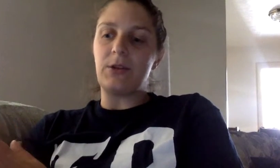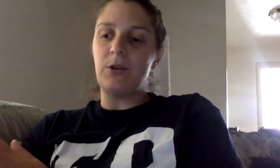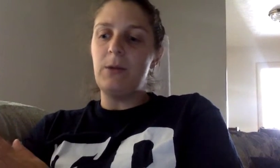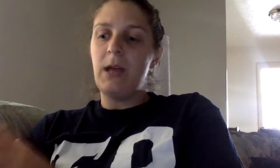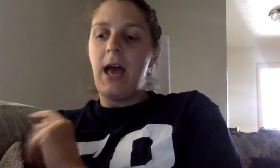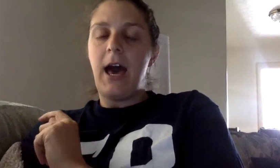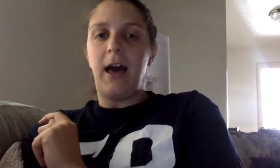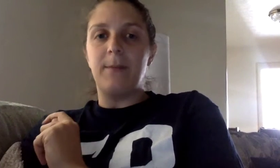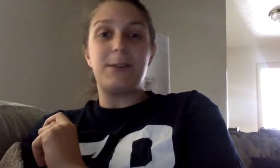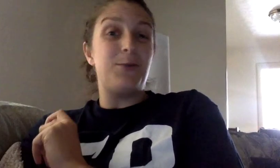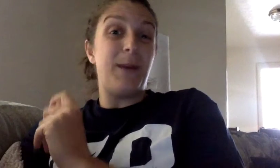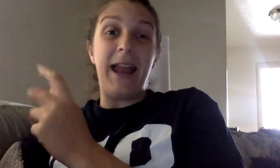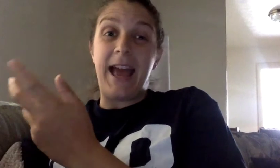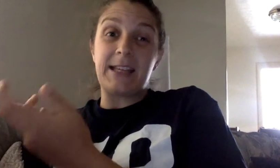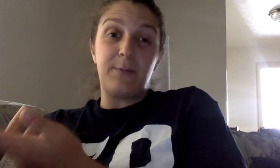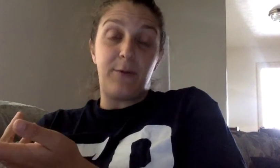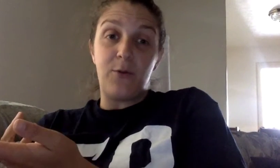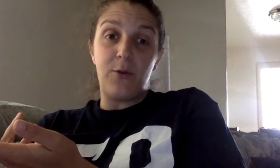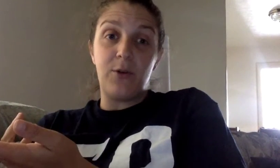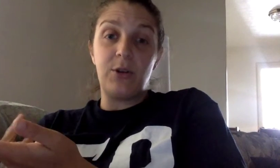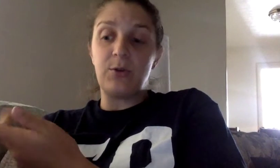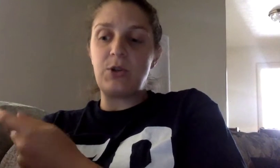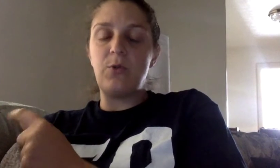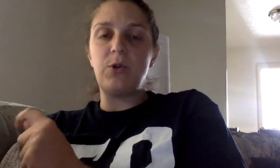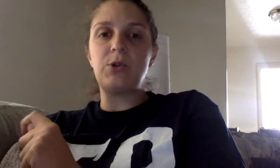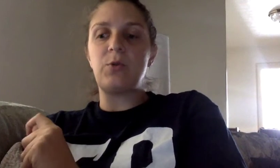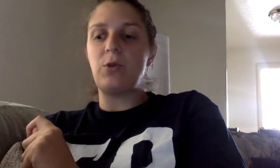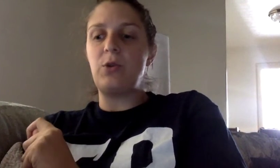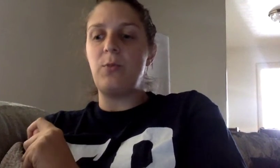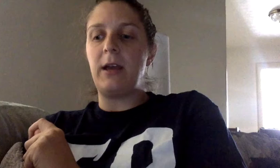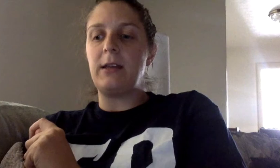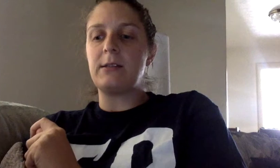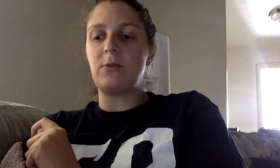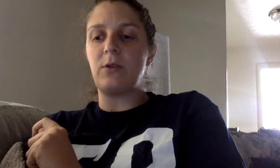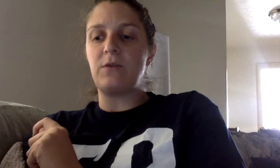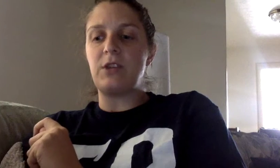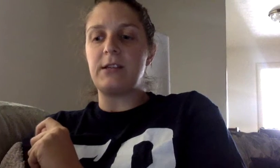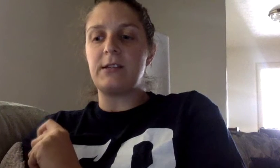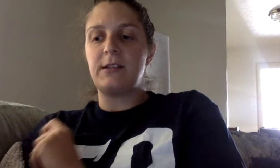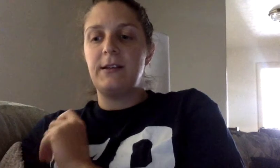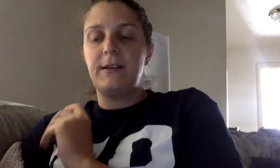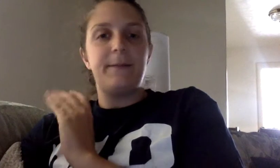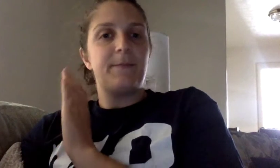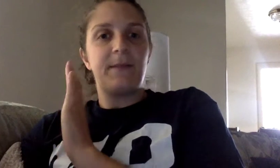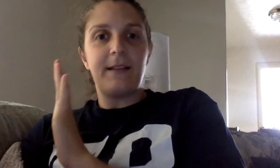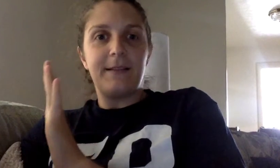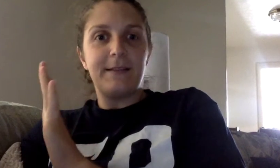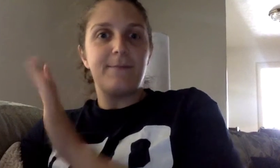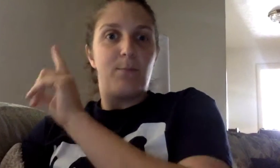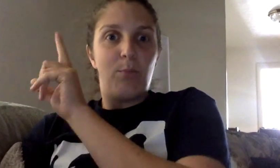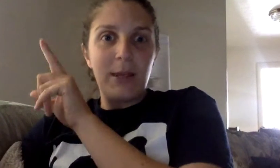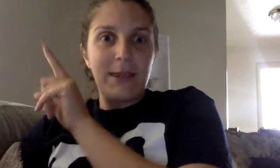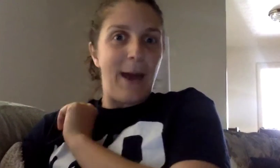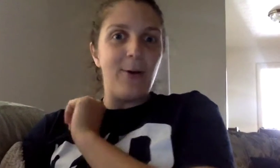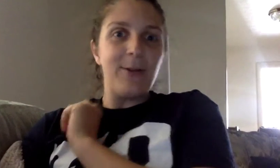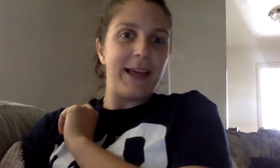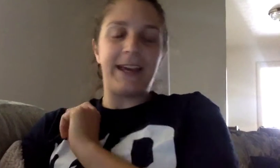disturbed. So you might ask before your tours, or you might sort of just point them out like